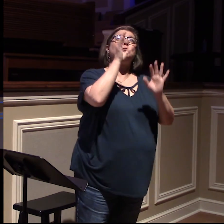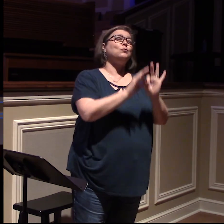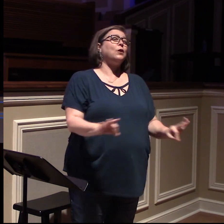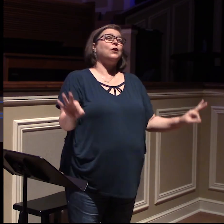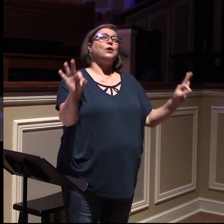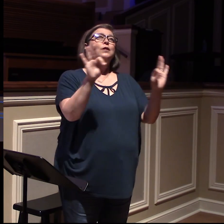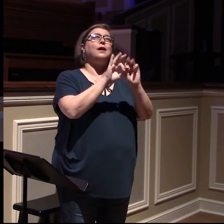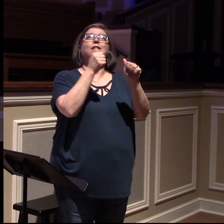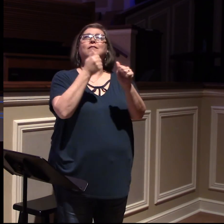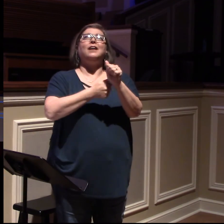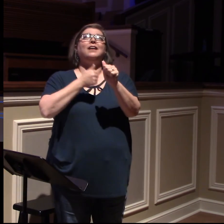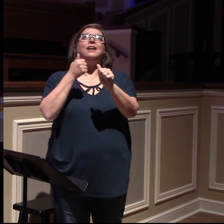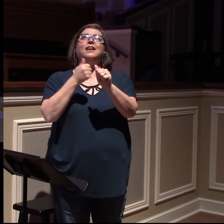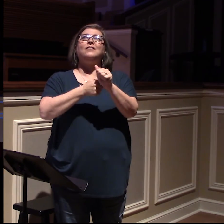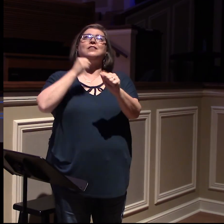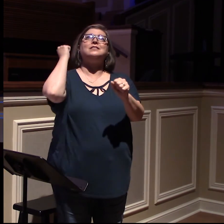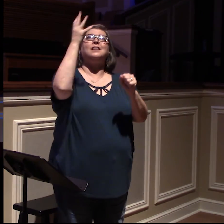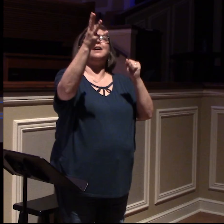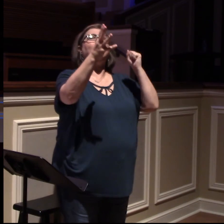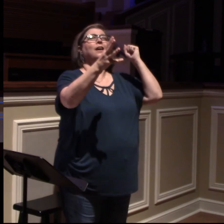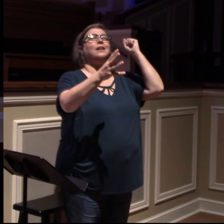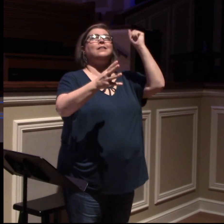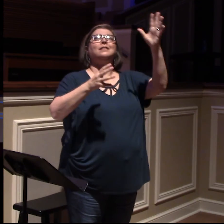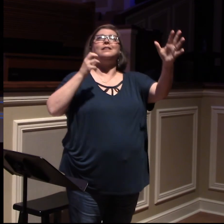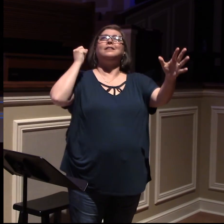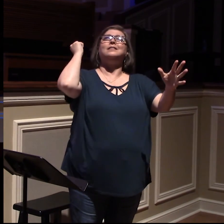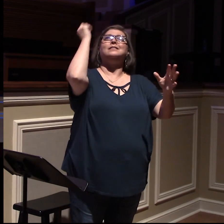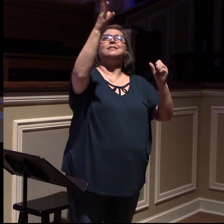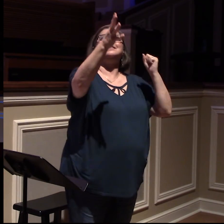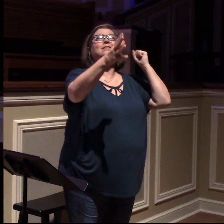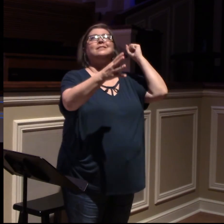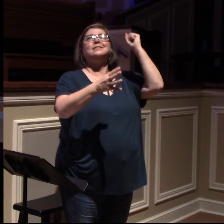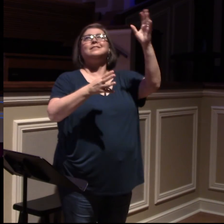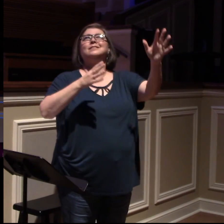Worthy of every song we could ever sing.